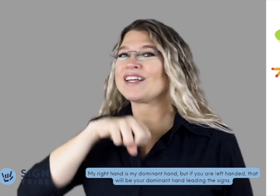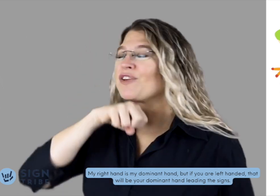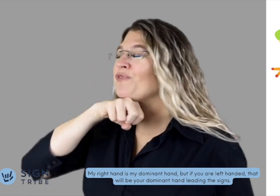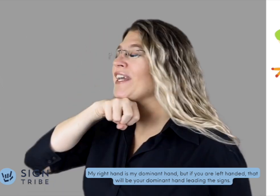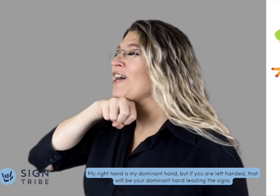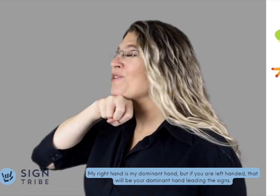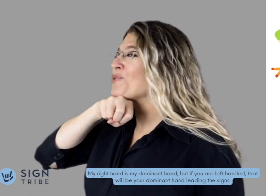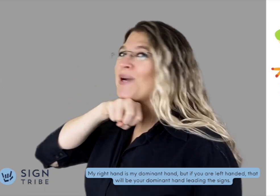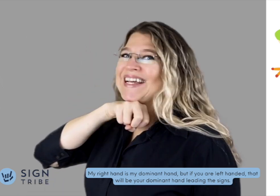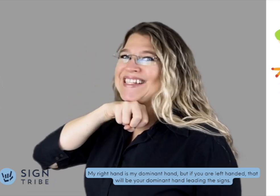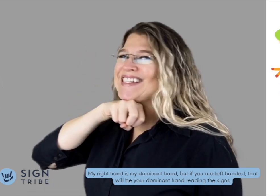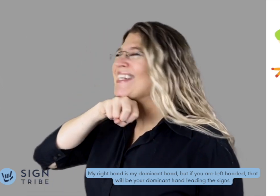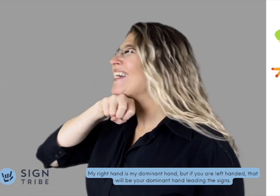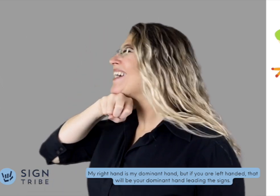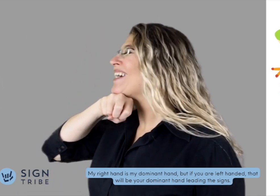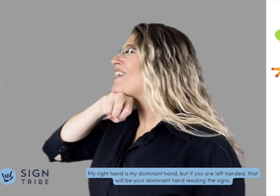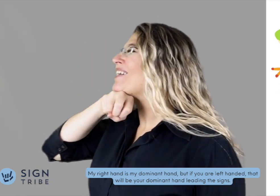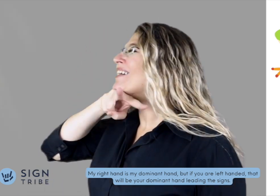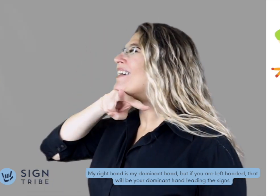Flick out twice.